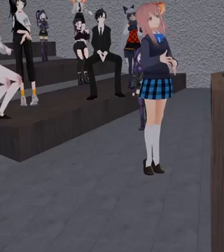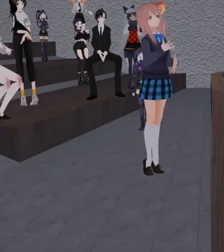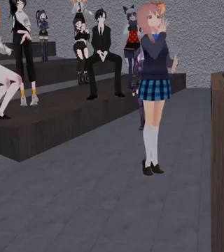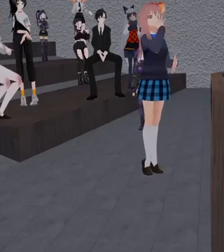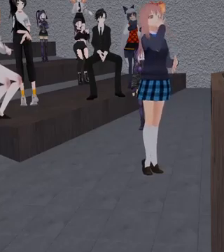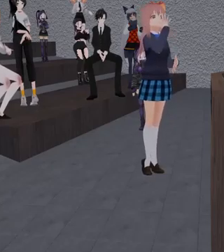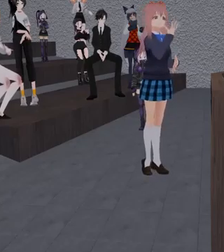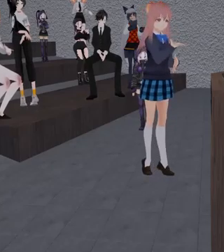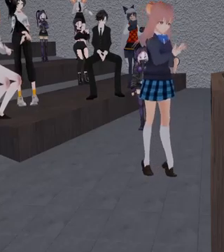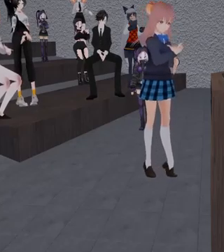Hold on. My back is itchy.